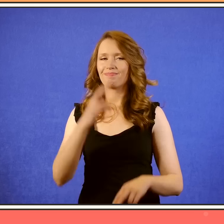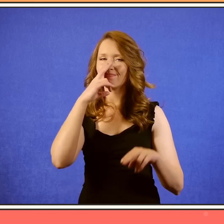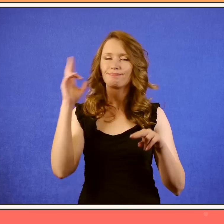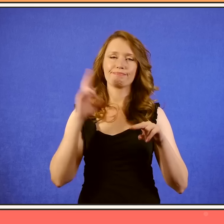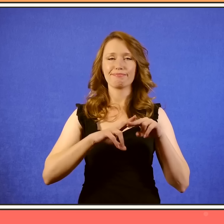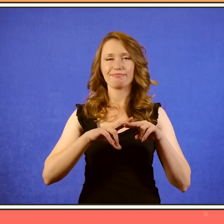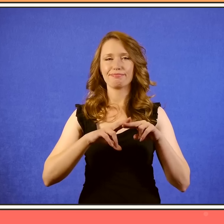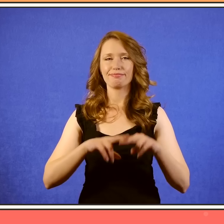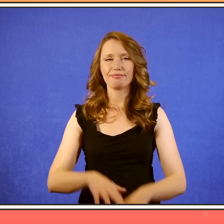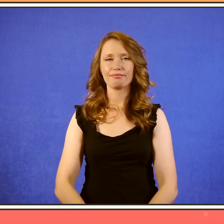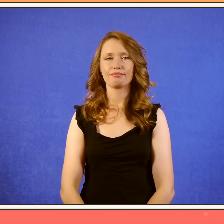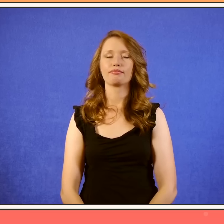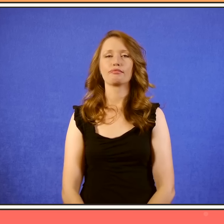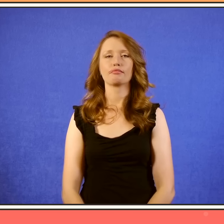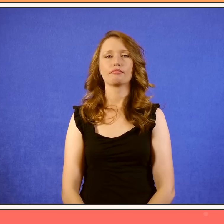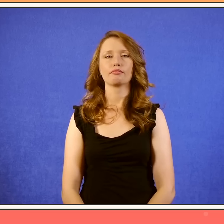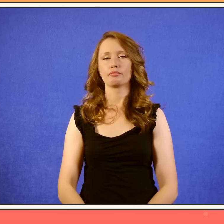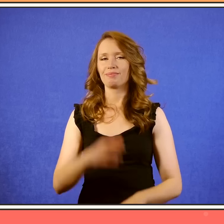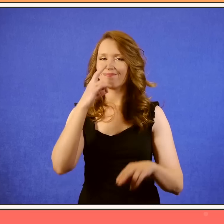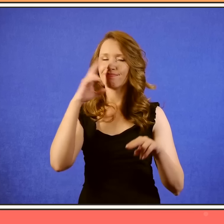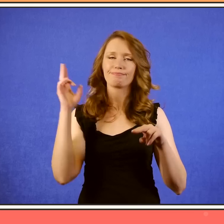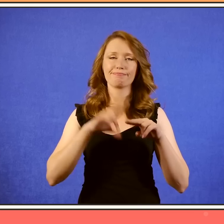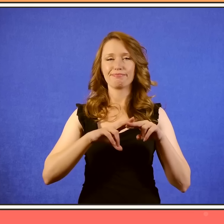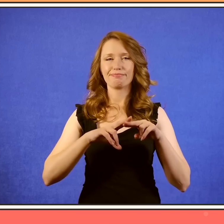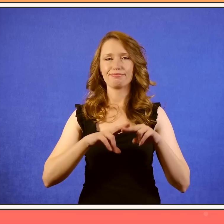What summer is all about.